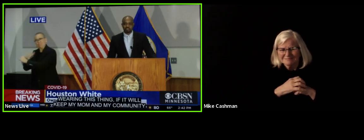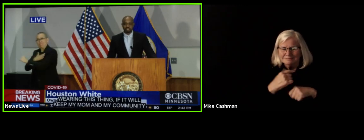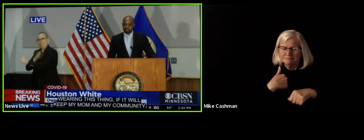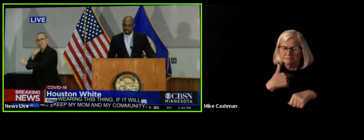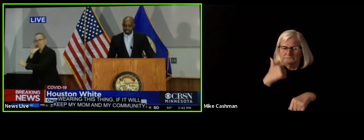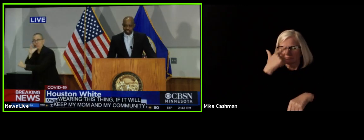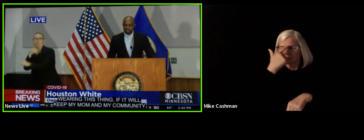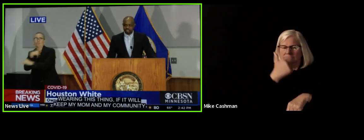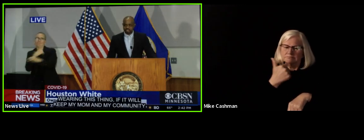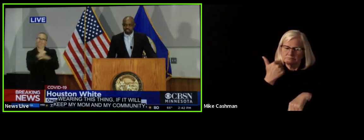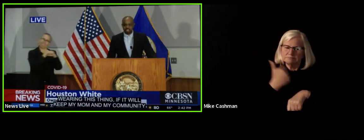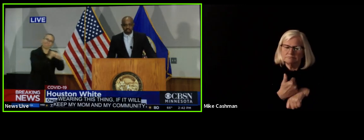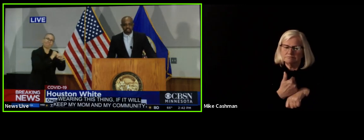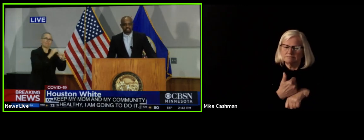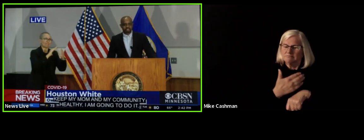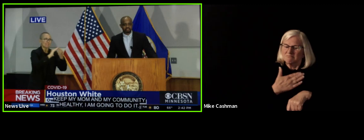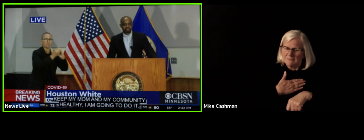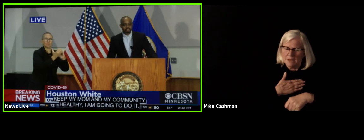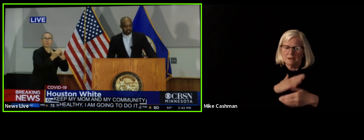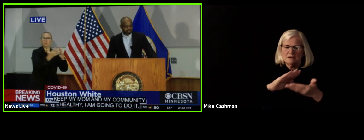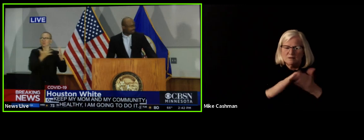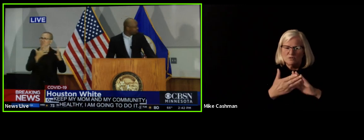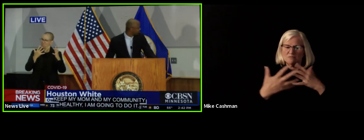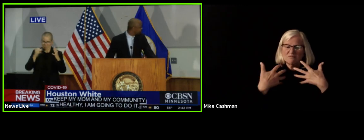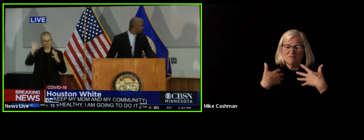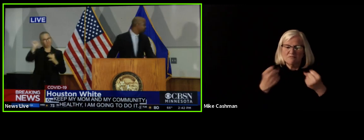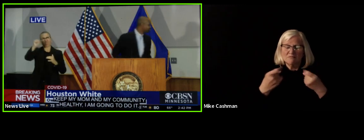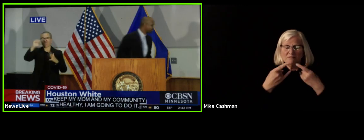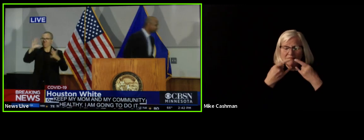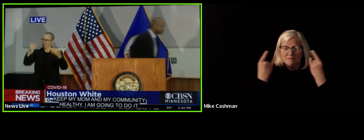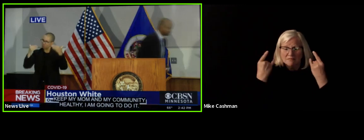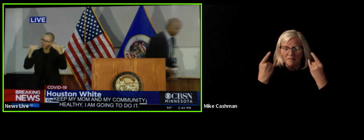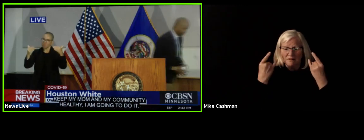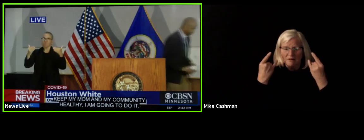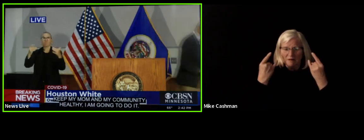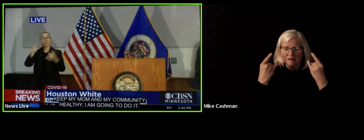know, let's mask up Minnesota and keep each other safe. Thank